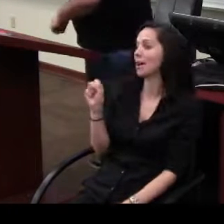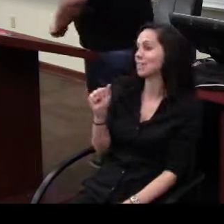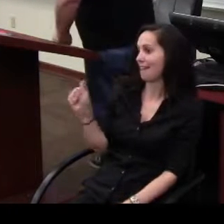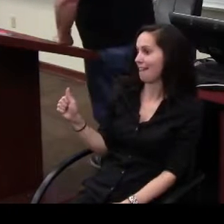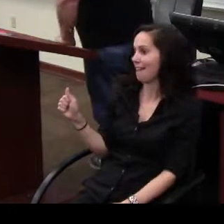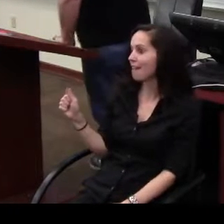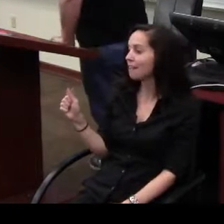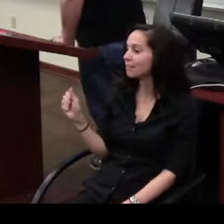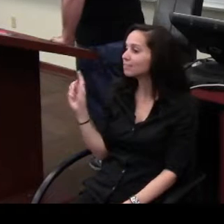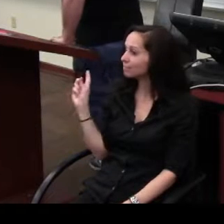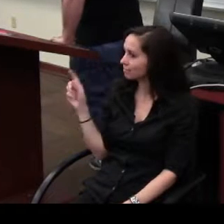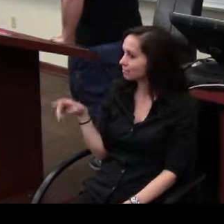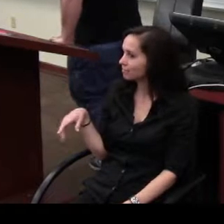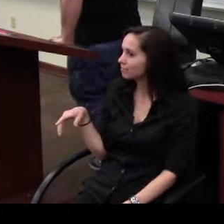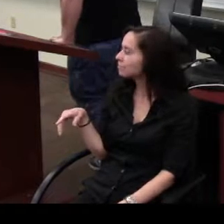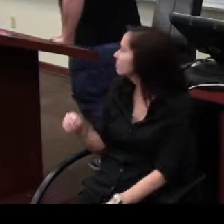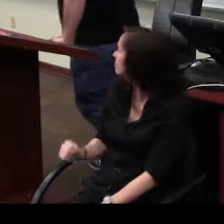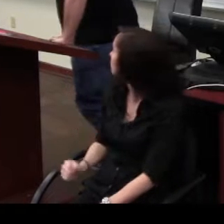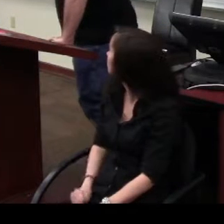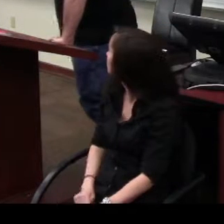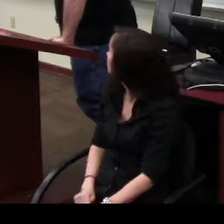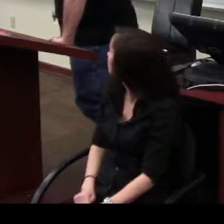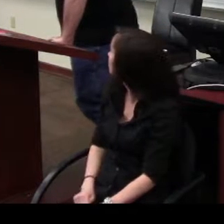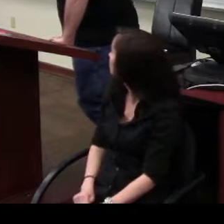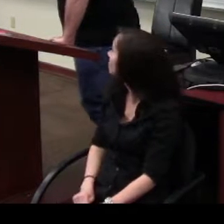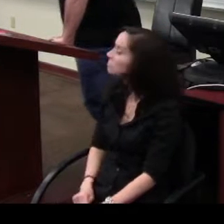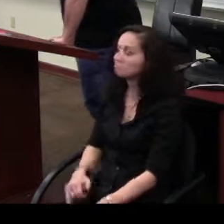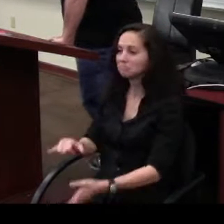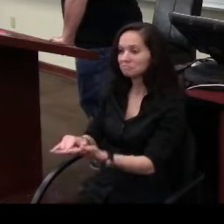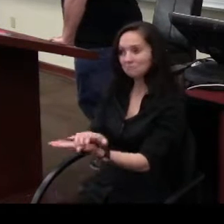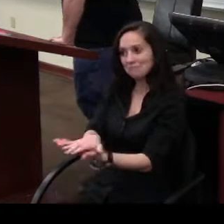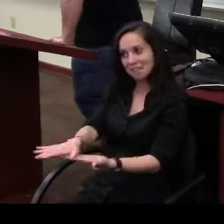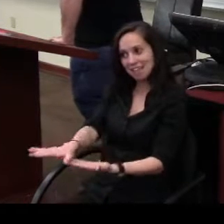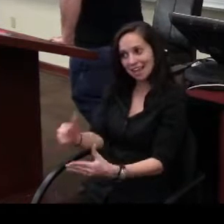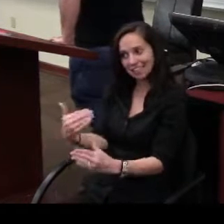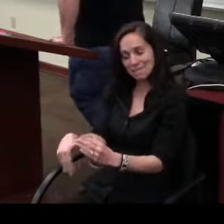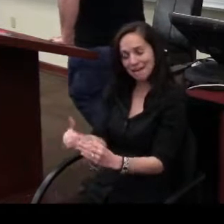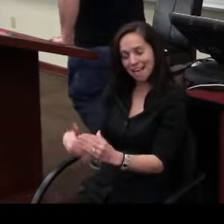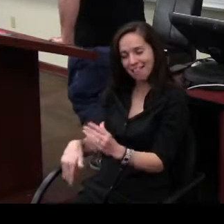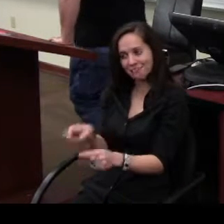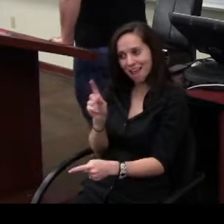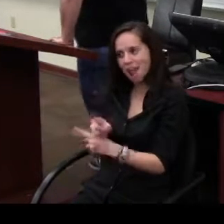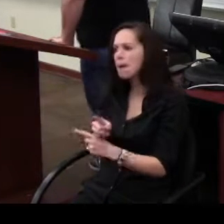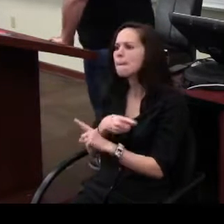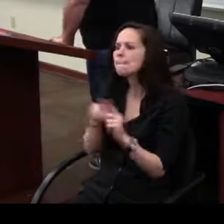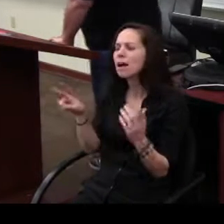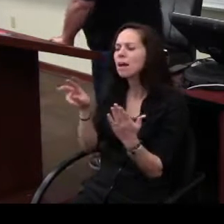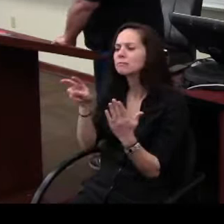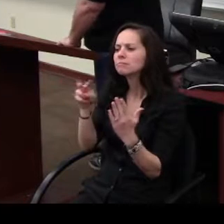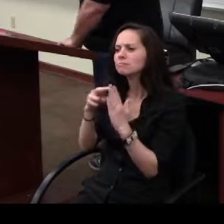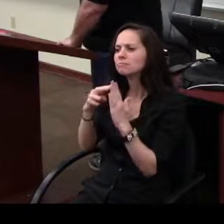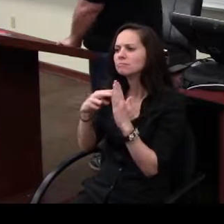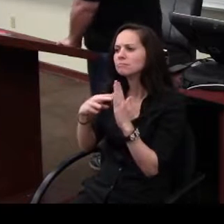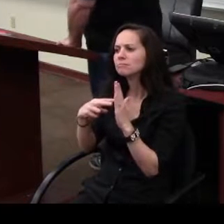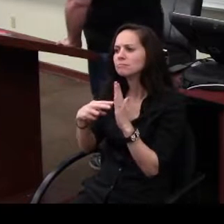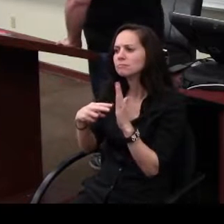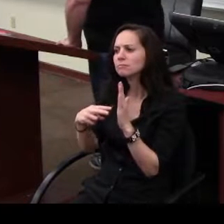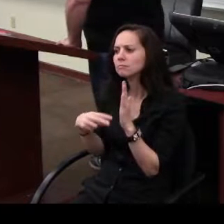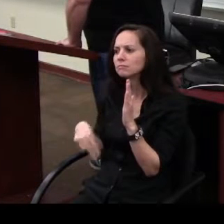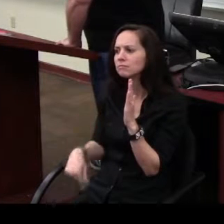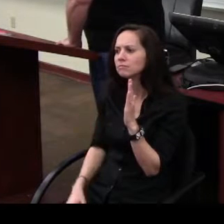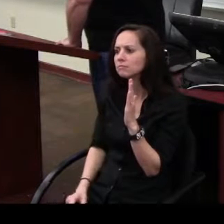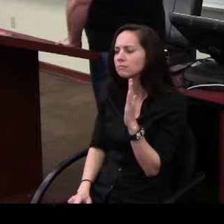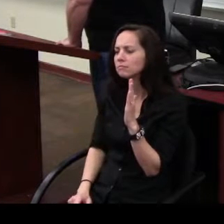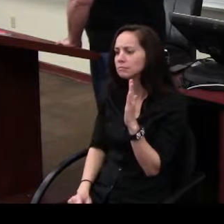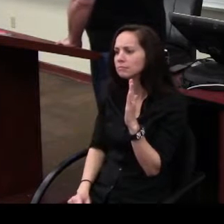Okay? This is a very nicely done email. But when you start looking at it, there's a couple of things that stand